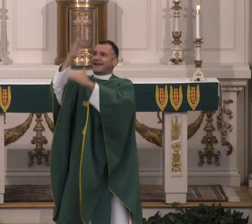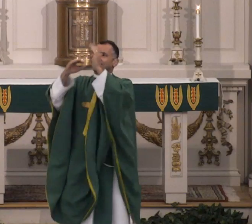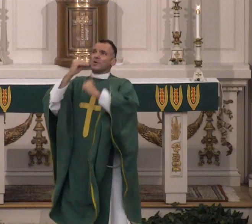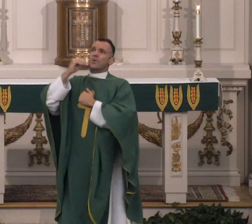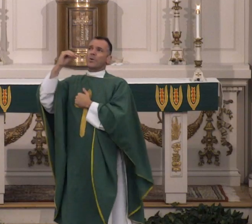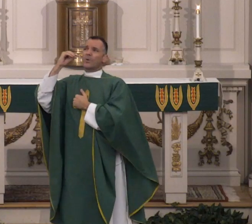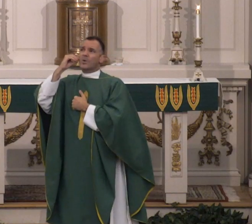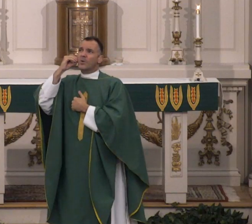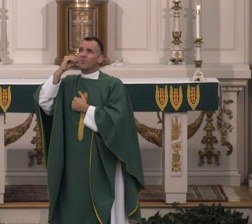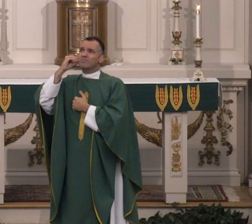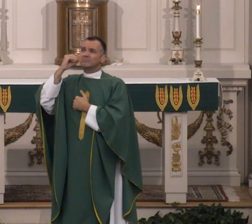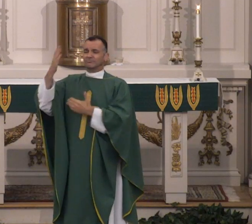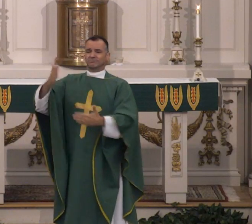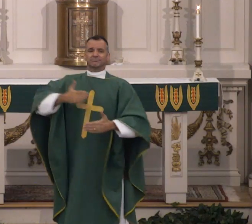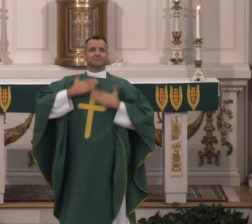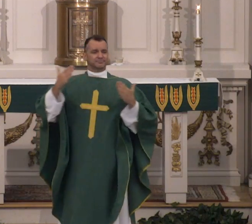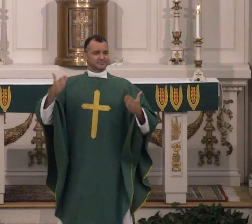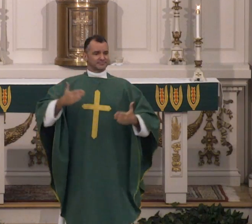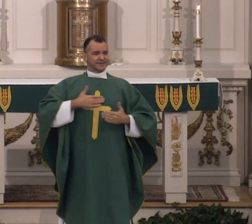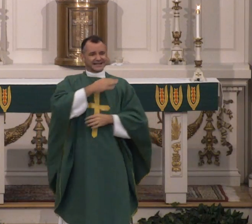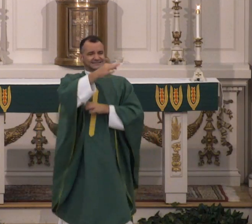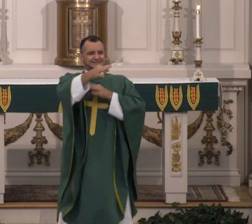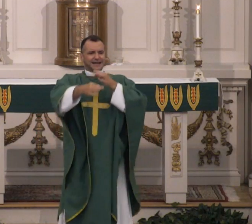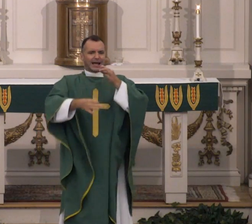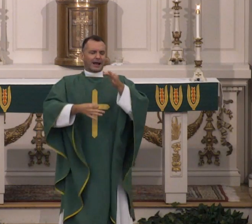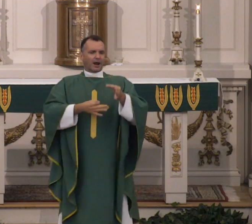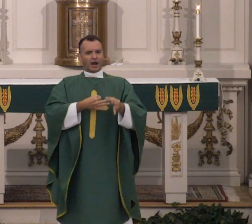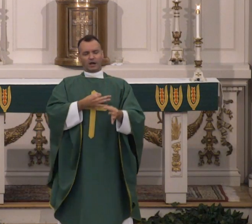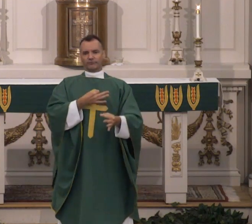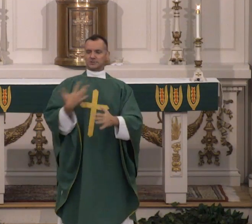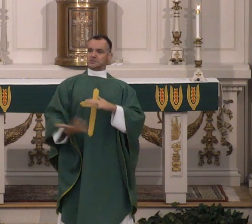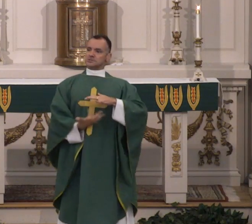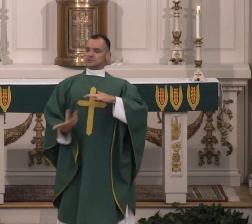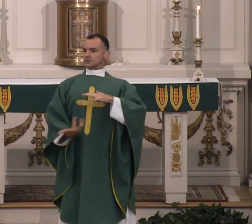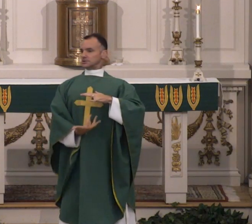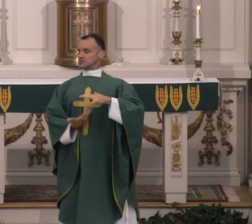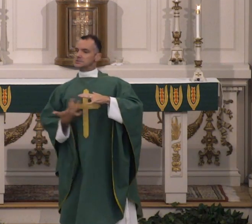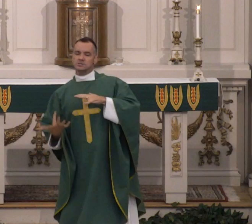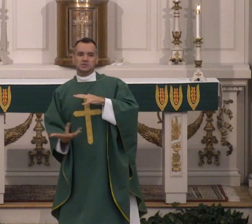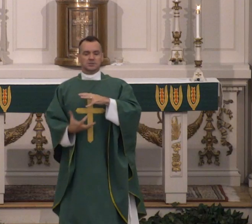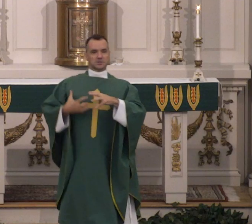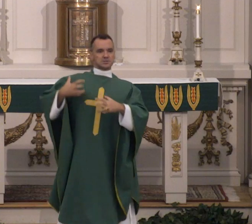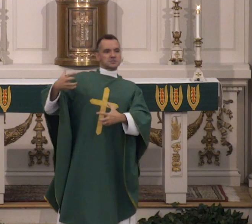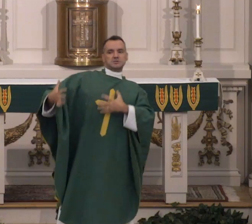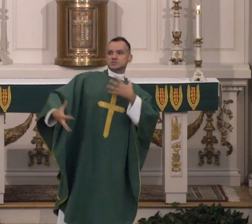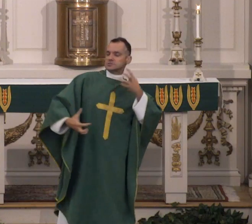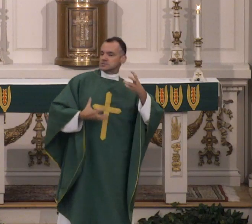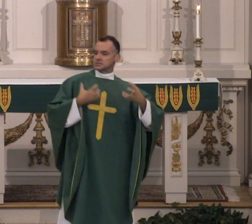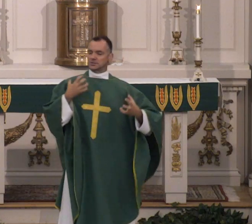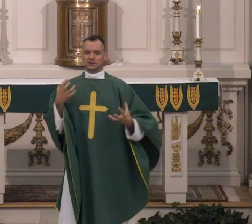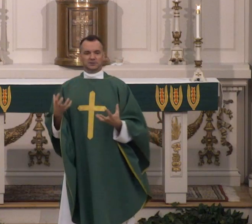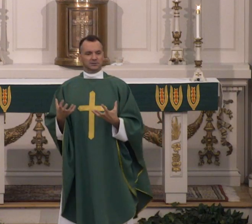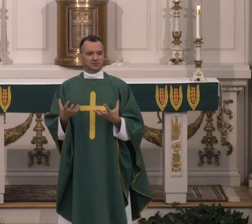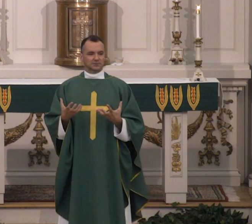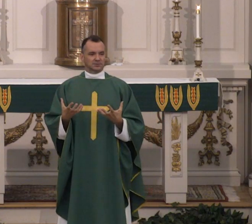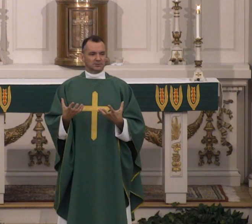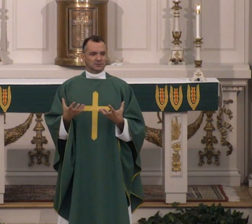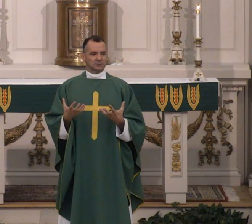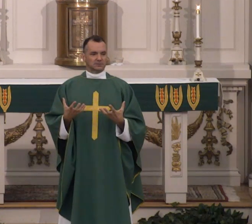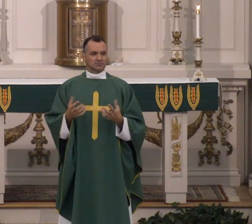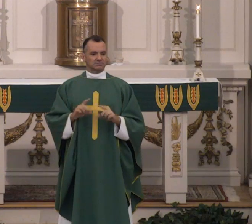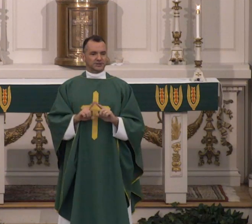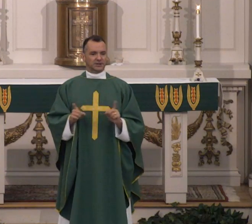so that we can join our Father in our heavenly home. Instead of holding on to anger and